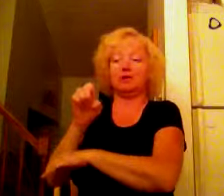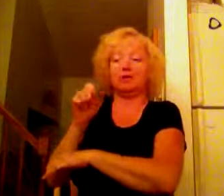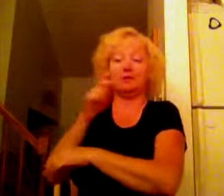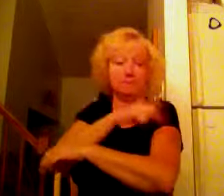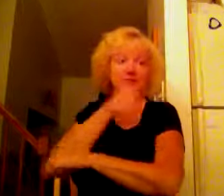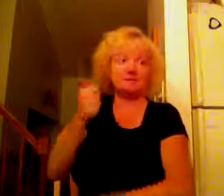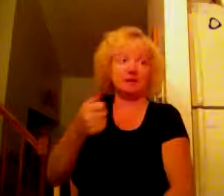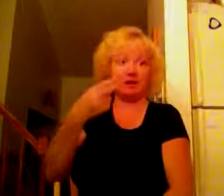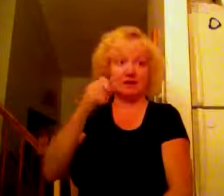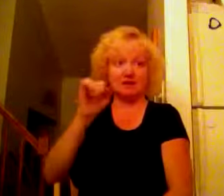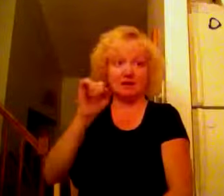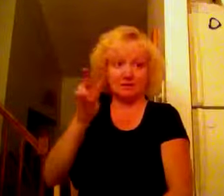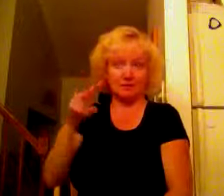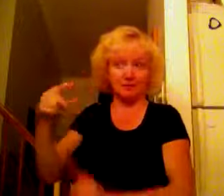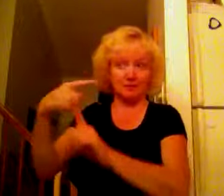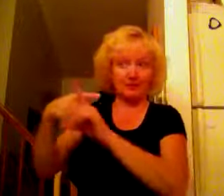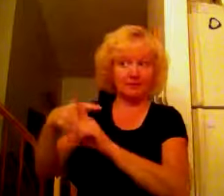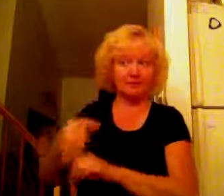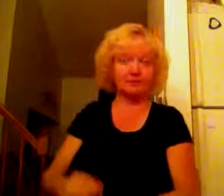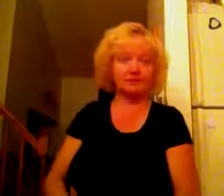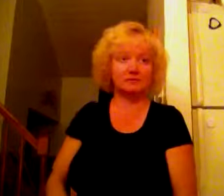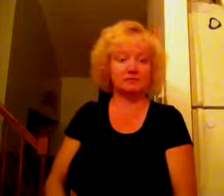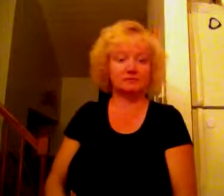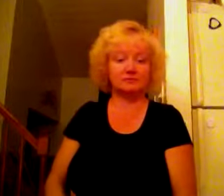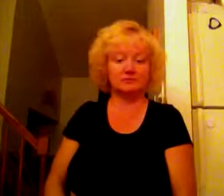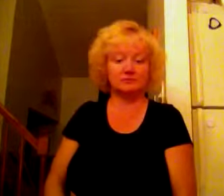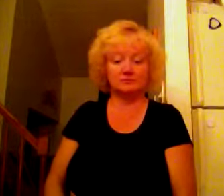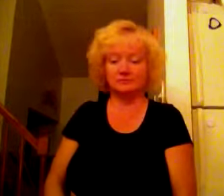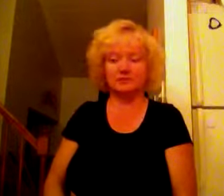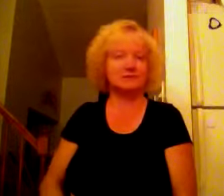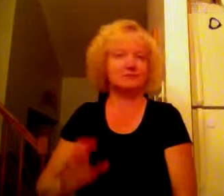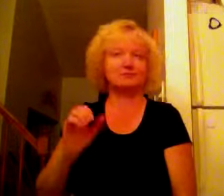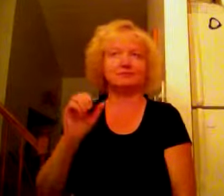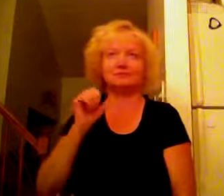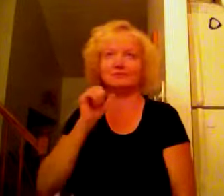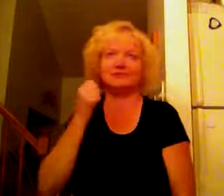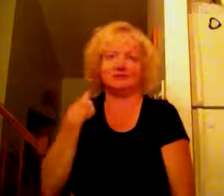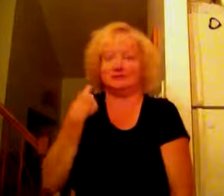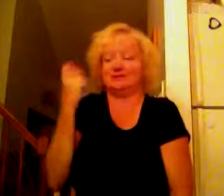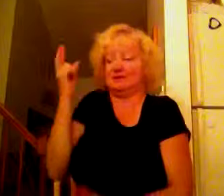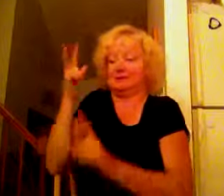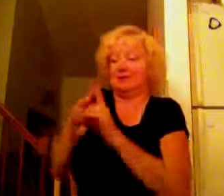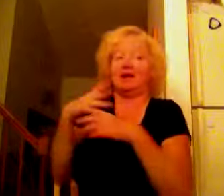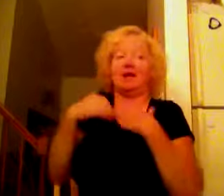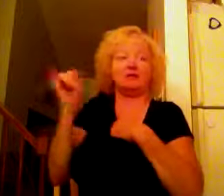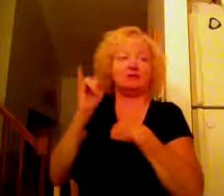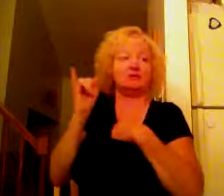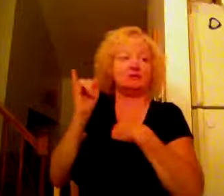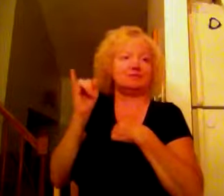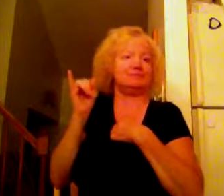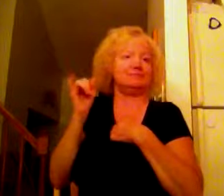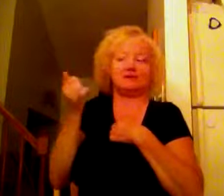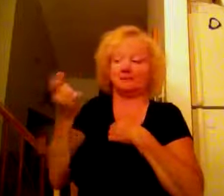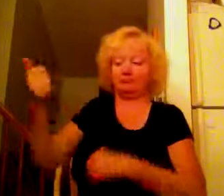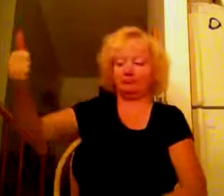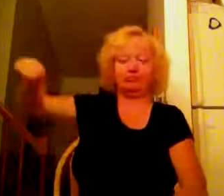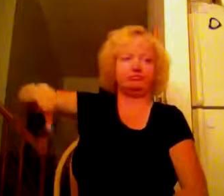positive. He had just applied for some health insurance and was turned down because of his needle stick, so that's a problem.